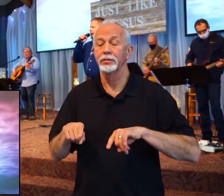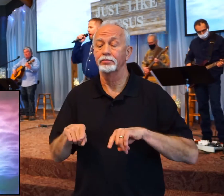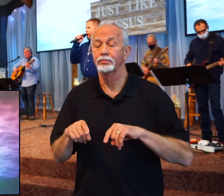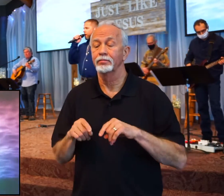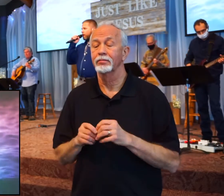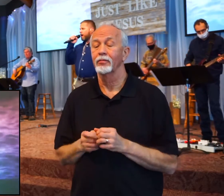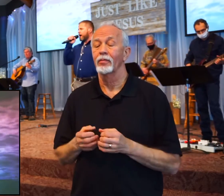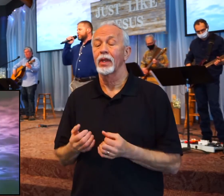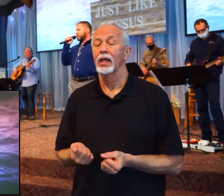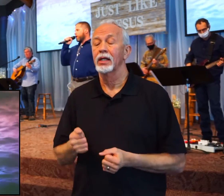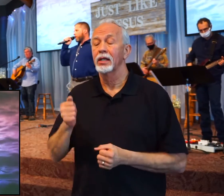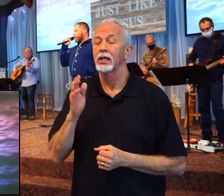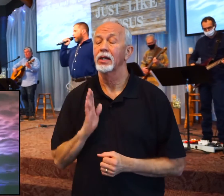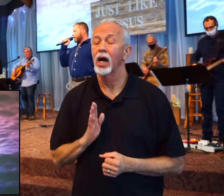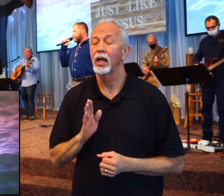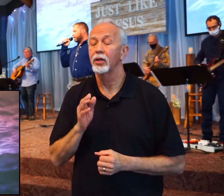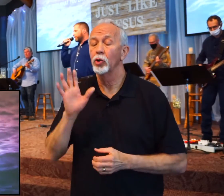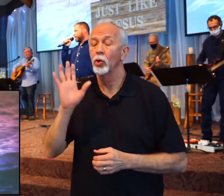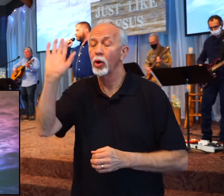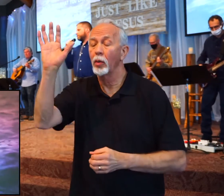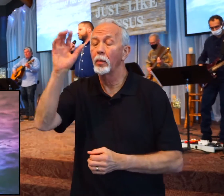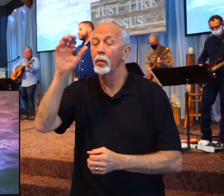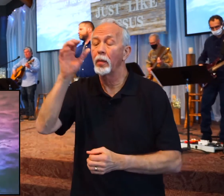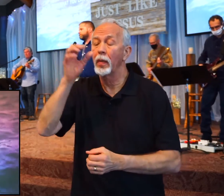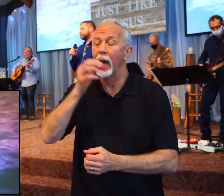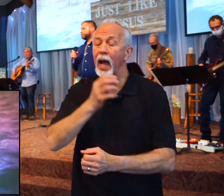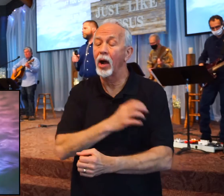The power has no end.